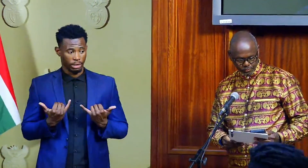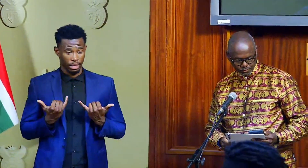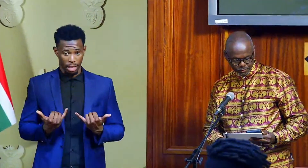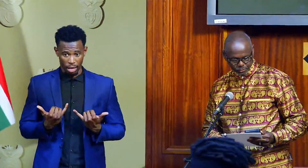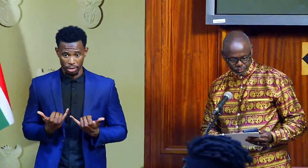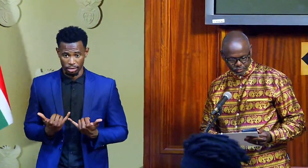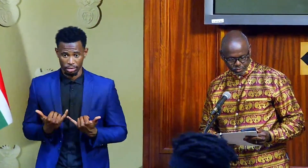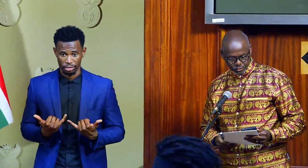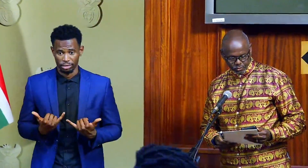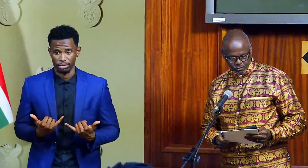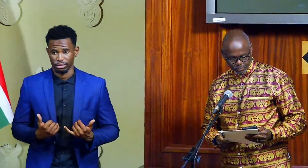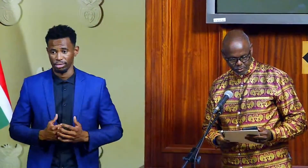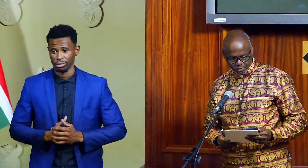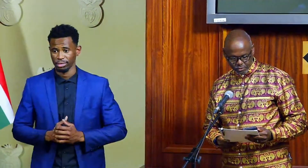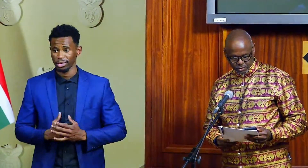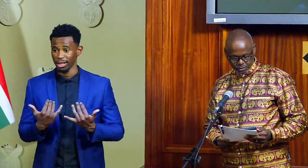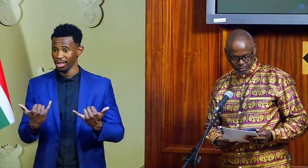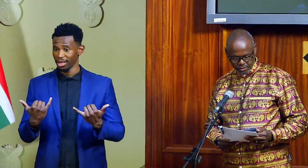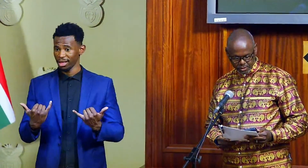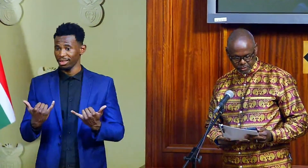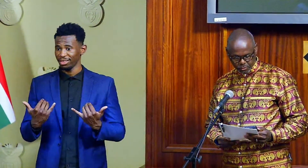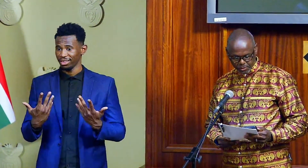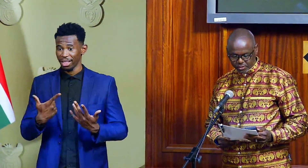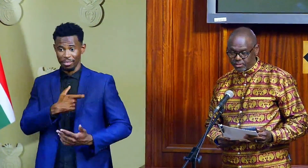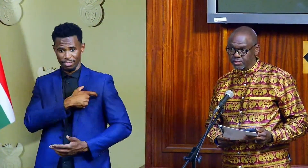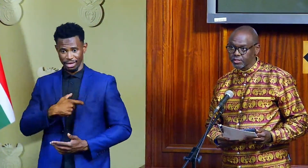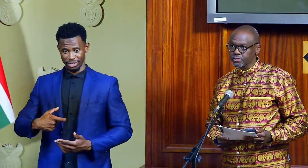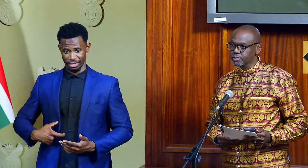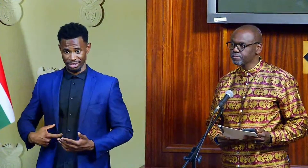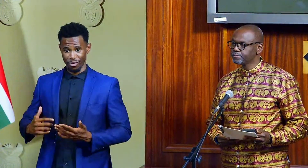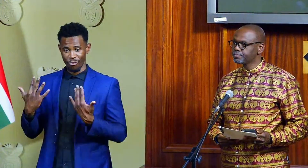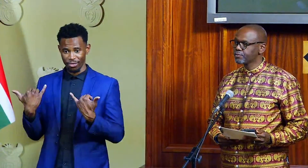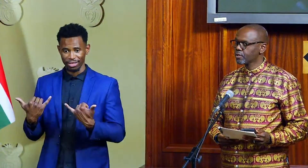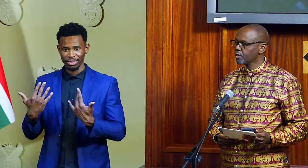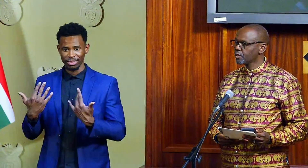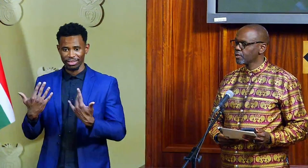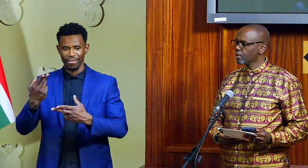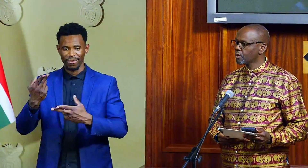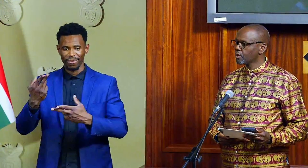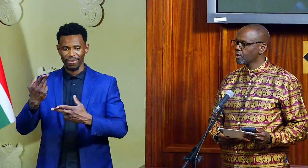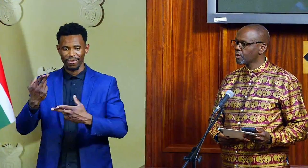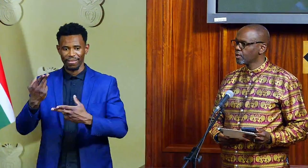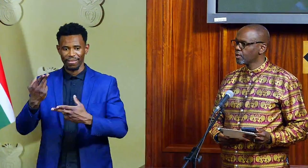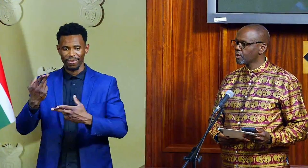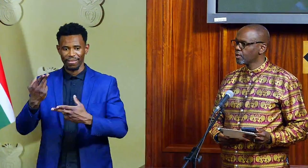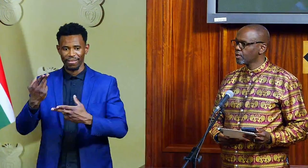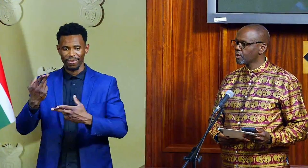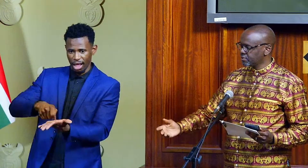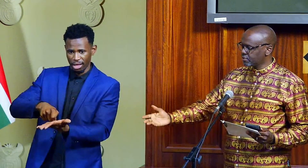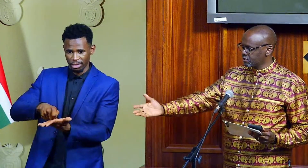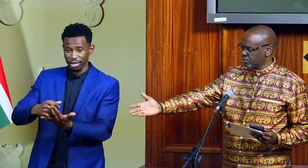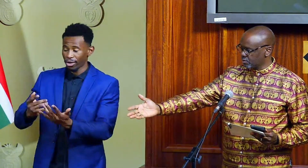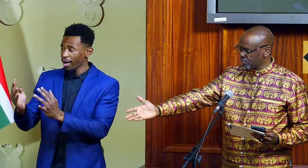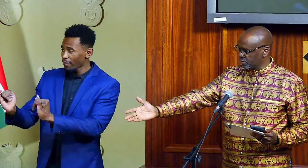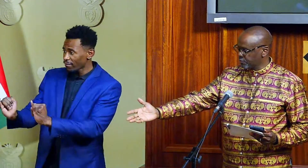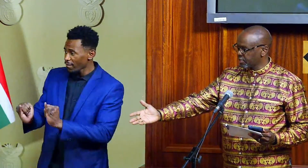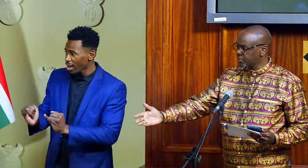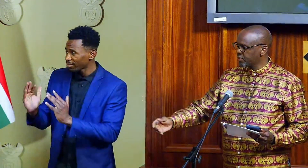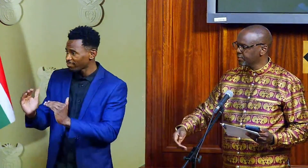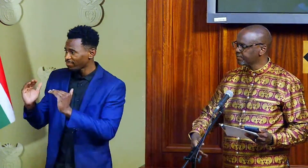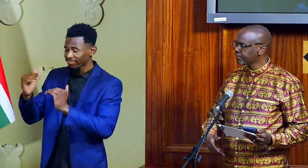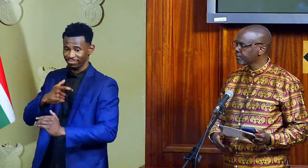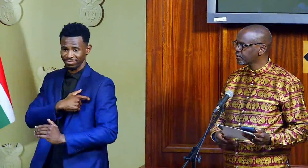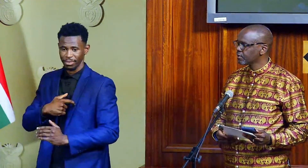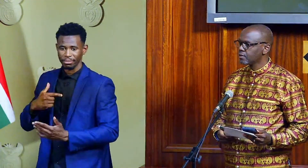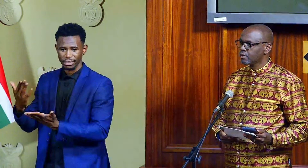to the point in which the President will place his signature. I'd like to invite Your Excellency to the